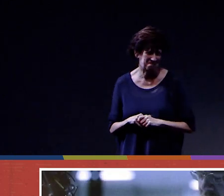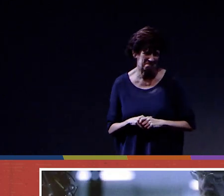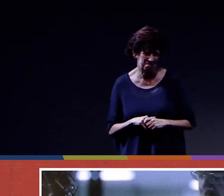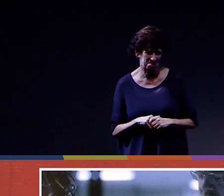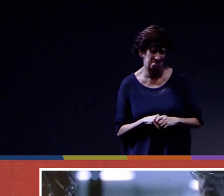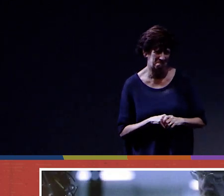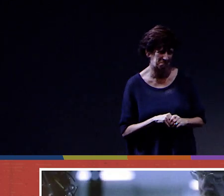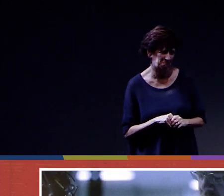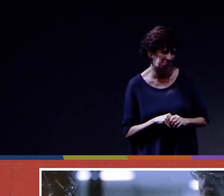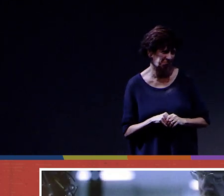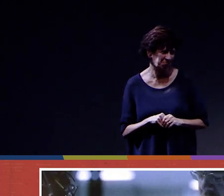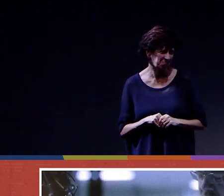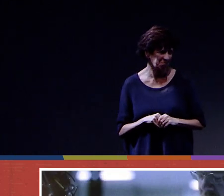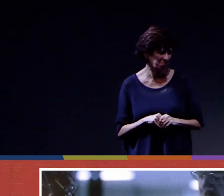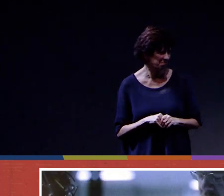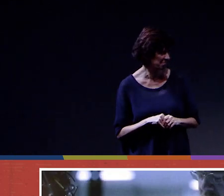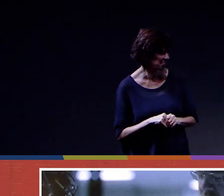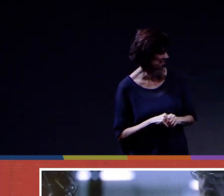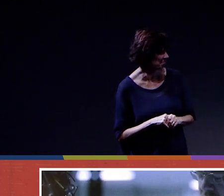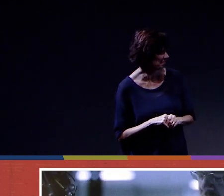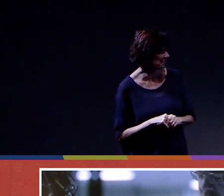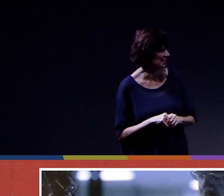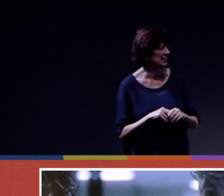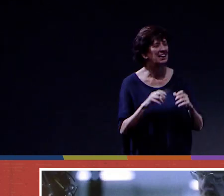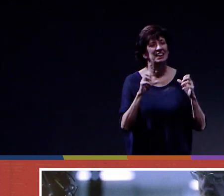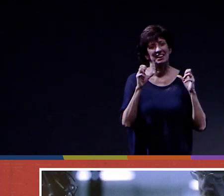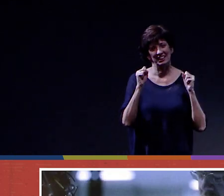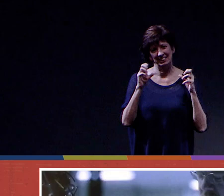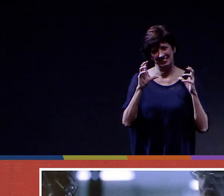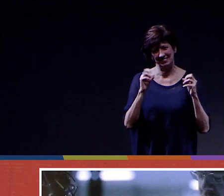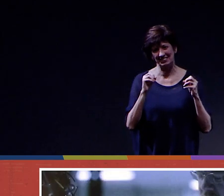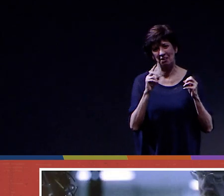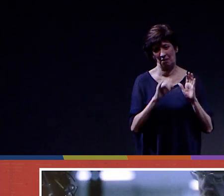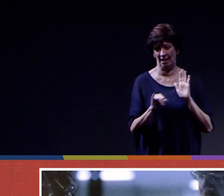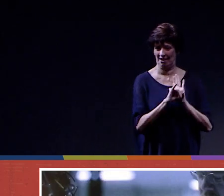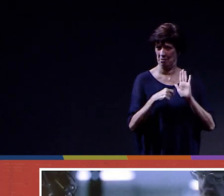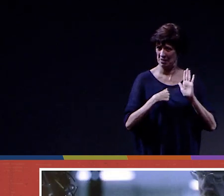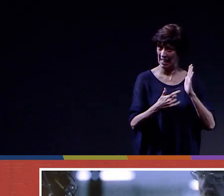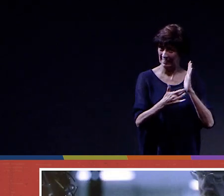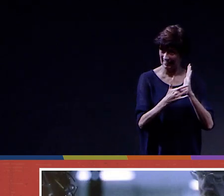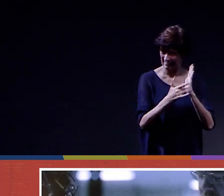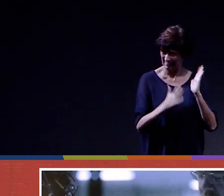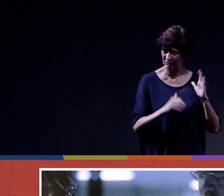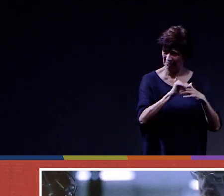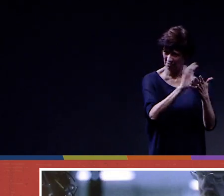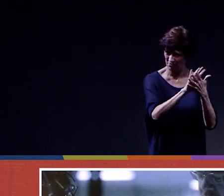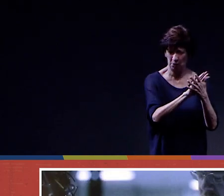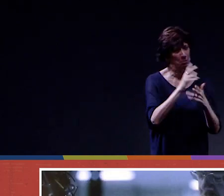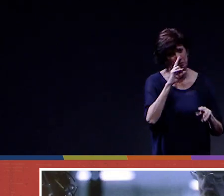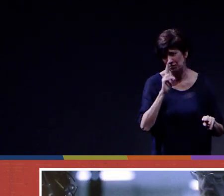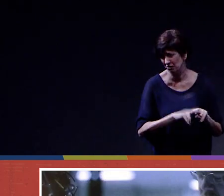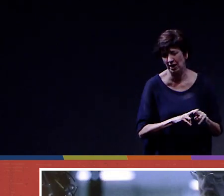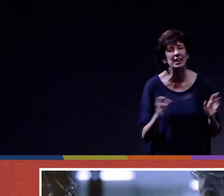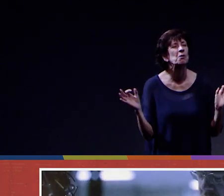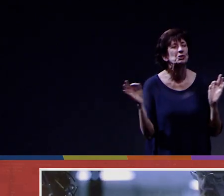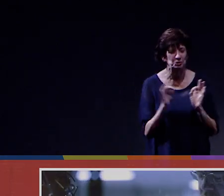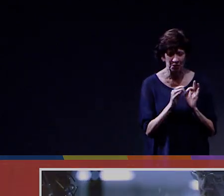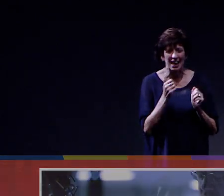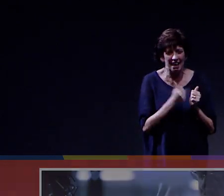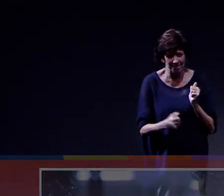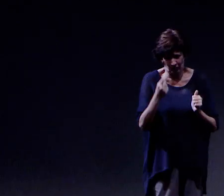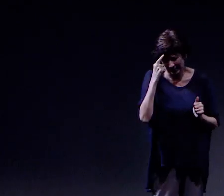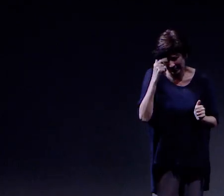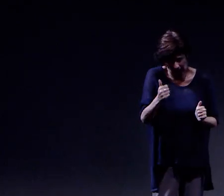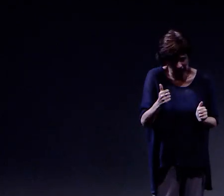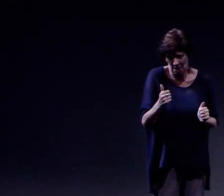quick, quick question. Alongside Anthony Hopkins as a technician in the film, it's great fun, and it was worth every dime that